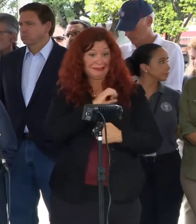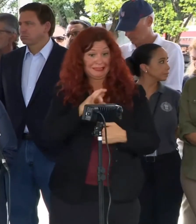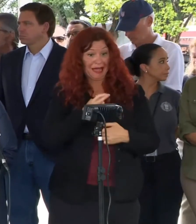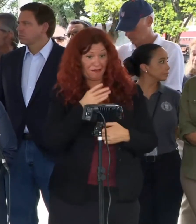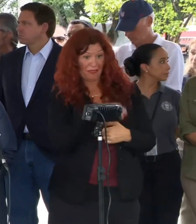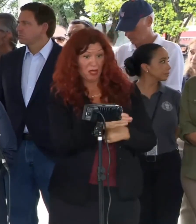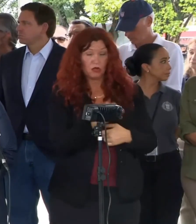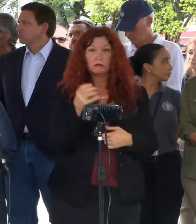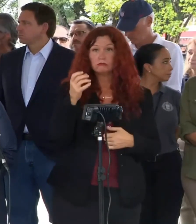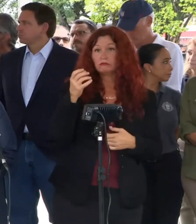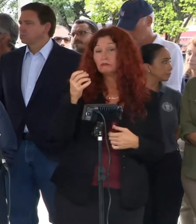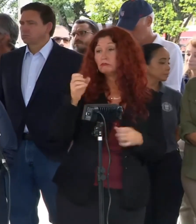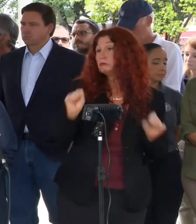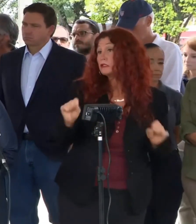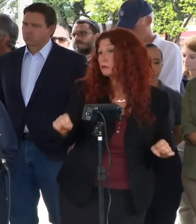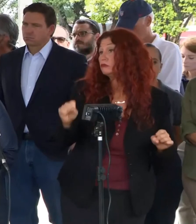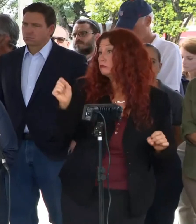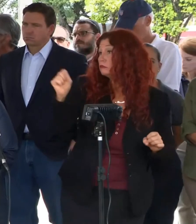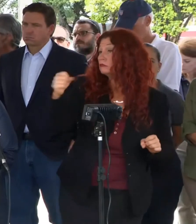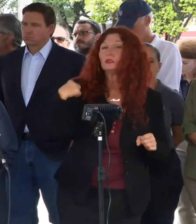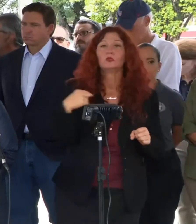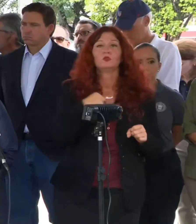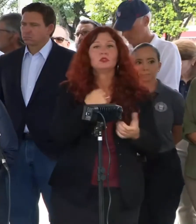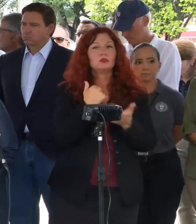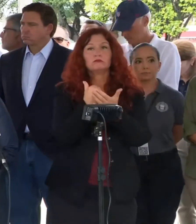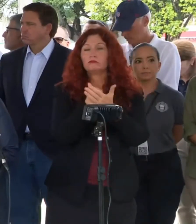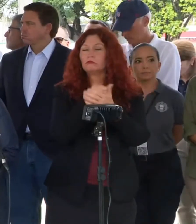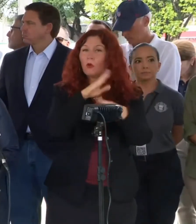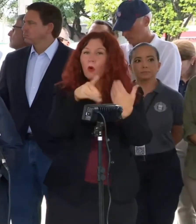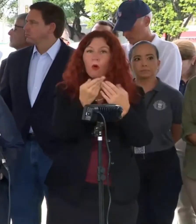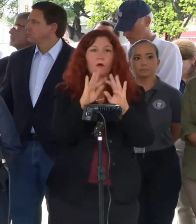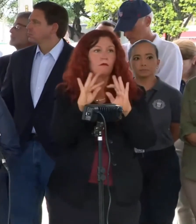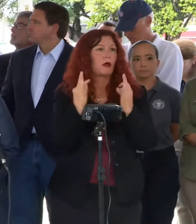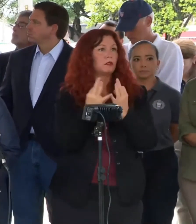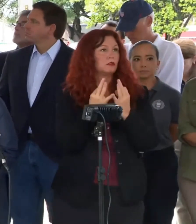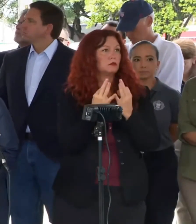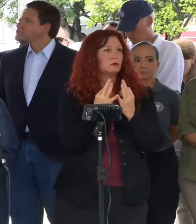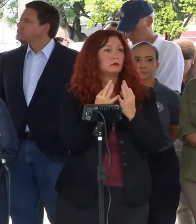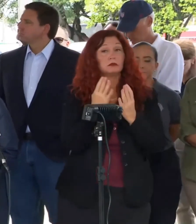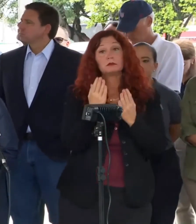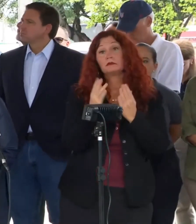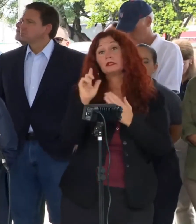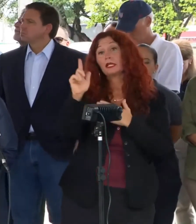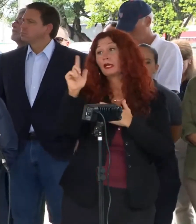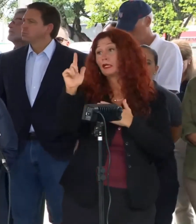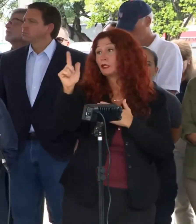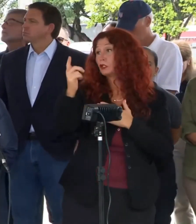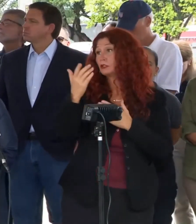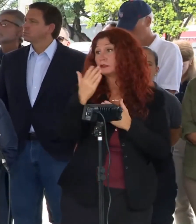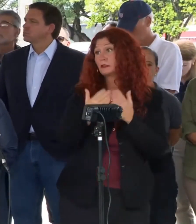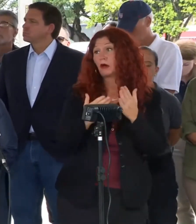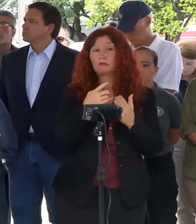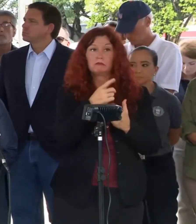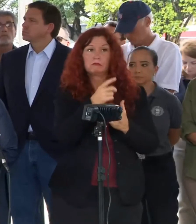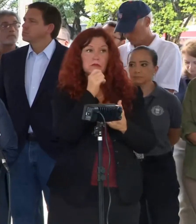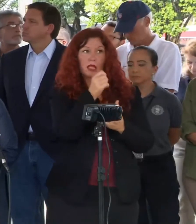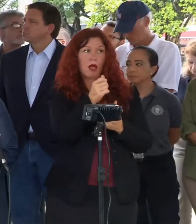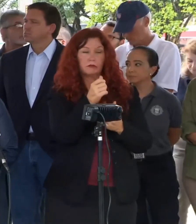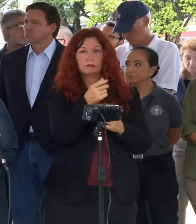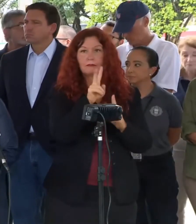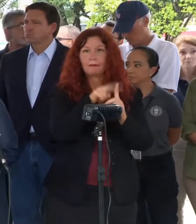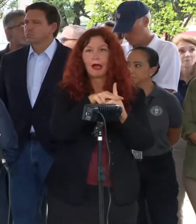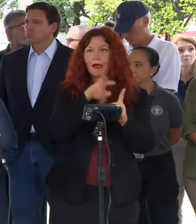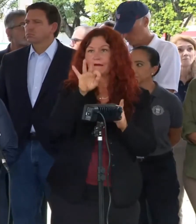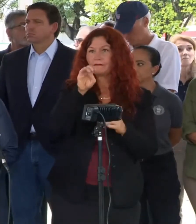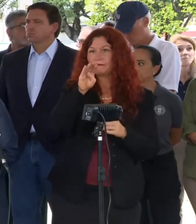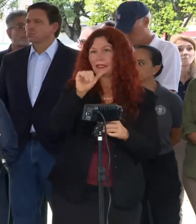Correct. So FEMA is supporting all of the families at this point. Obviously, there may be some things down the line that they would not be eligible, but fortunately for